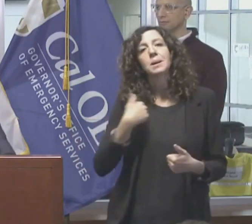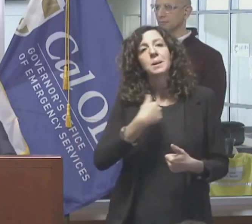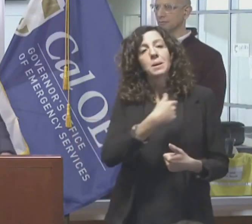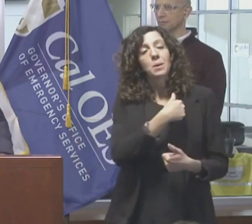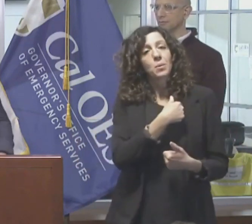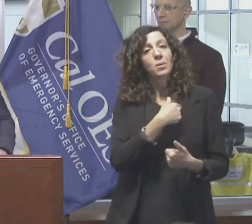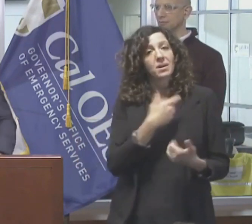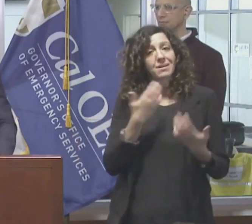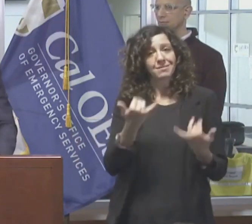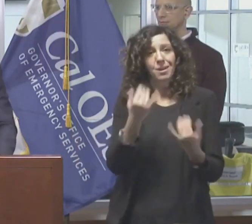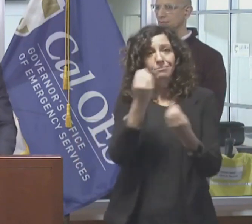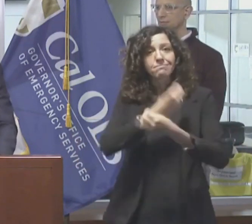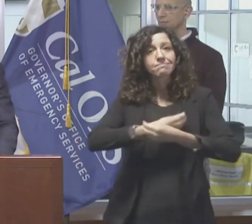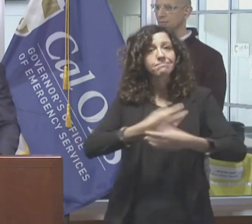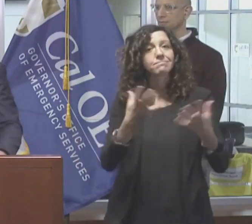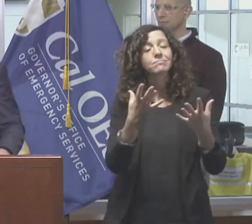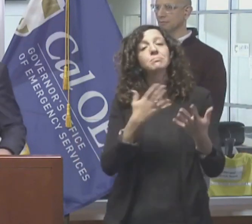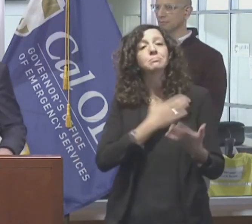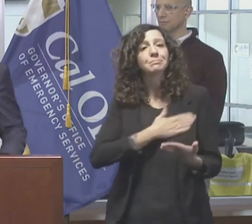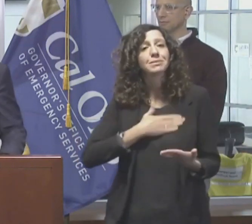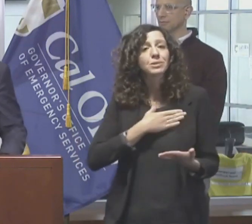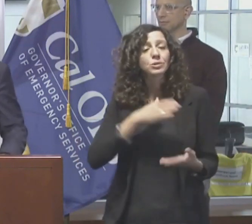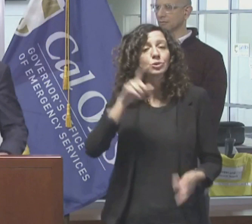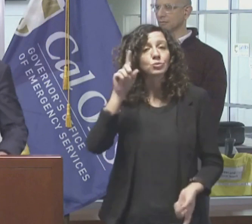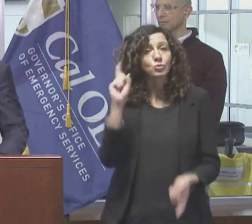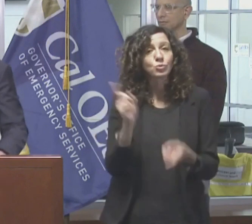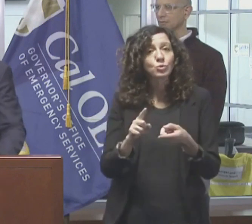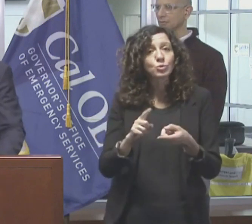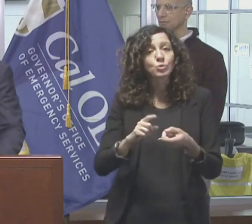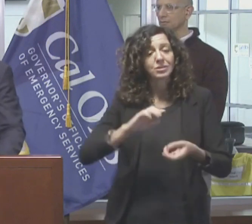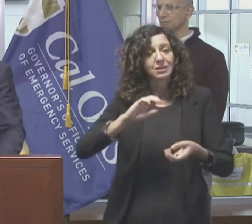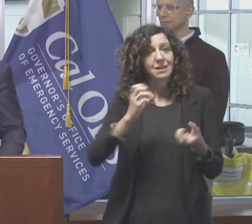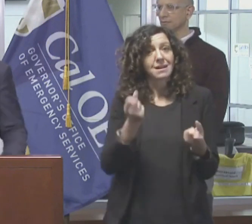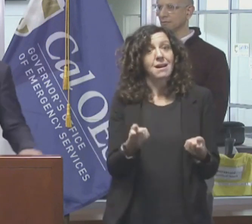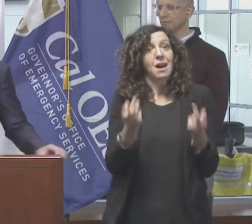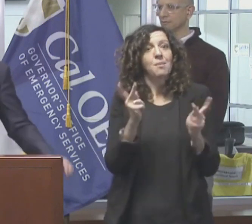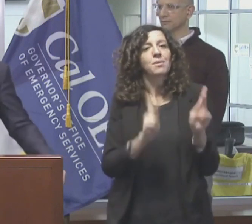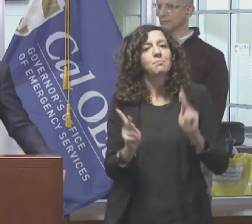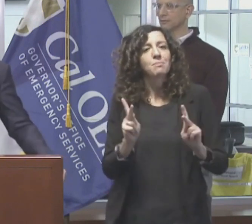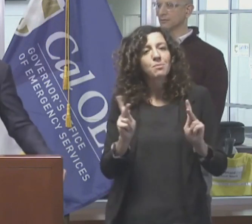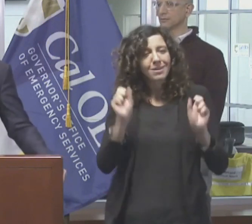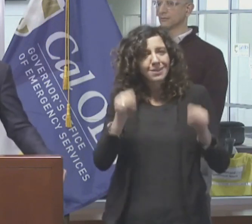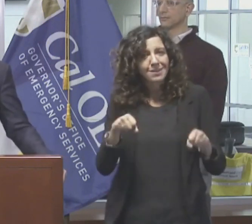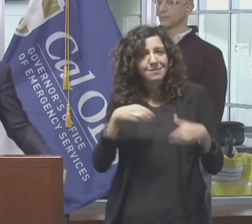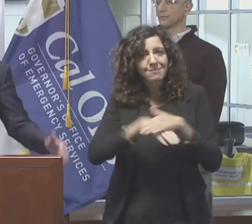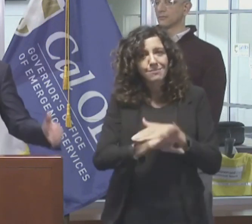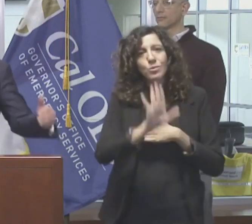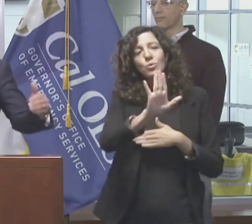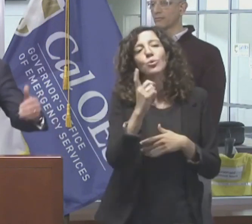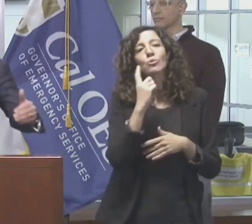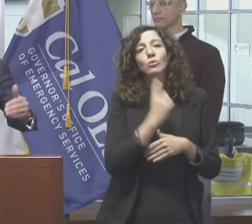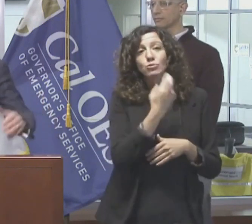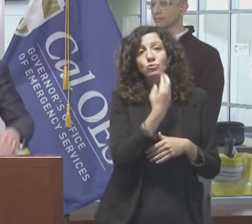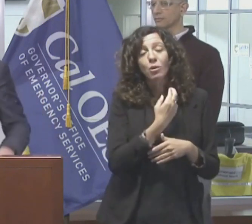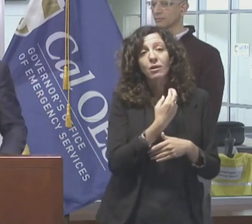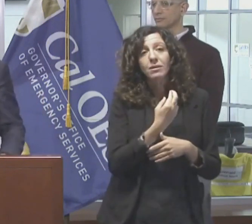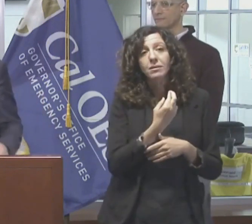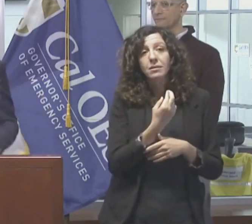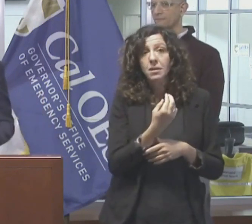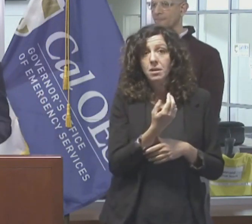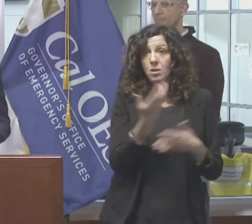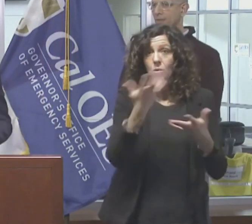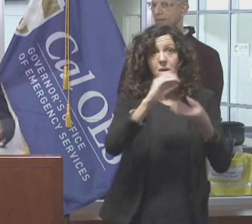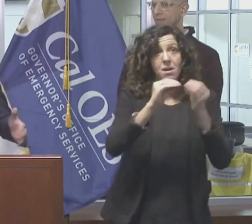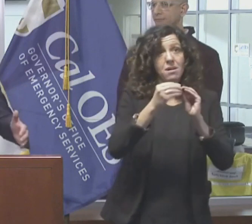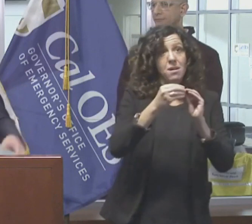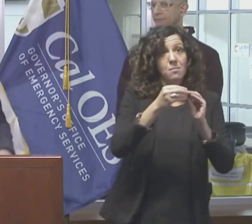directing that we reduce the current occupancy within these establishments by half, and